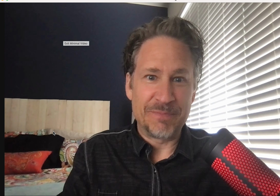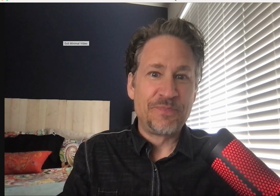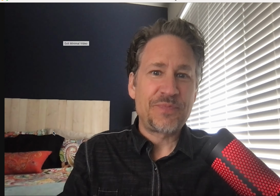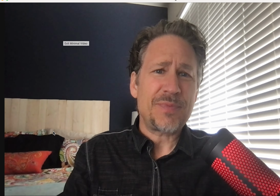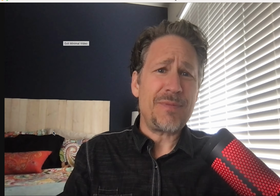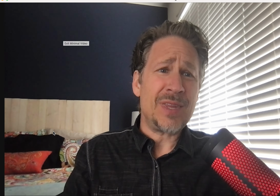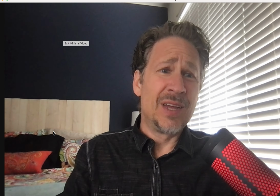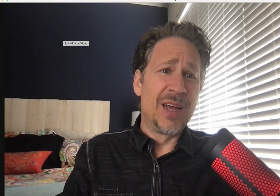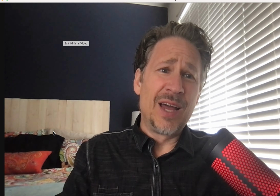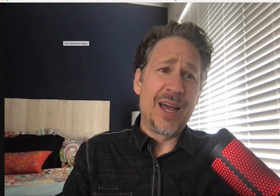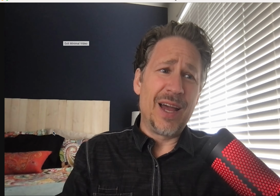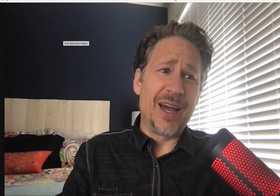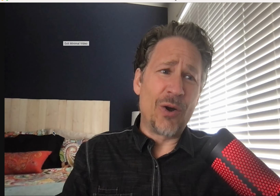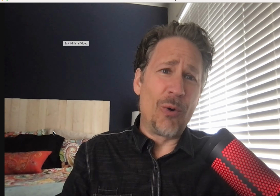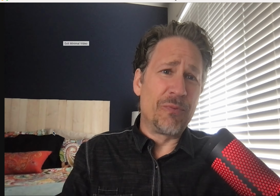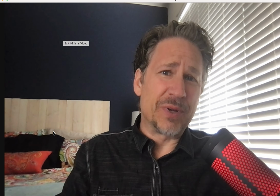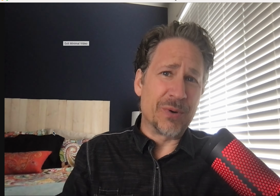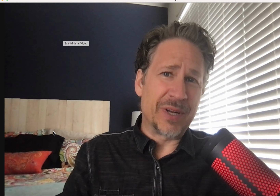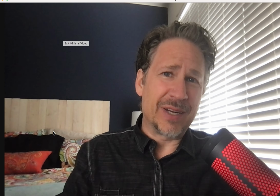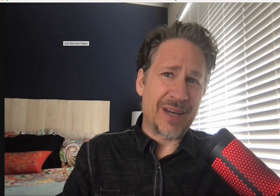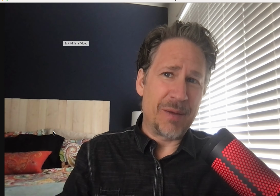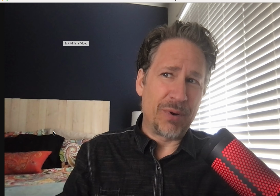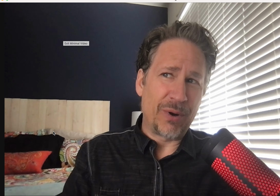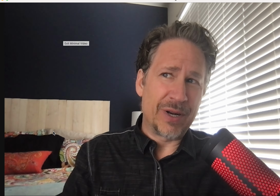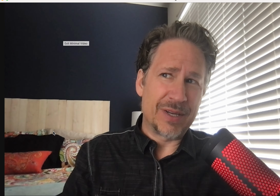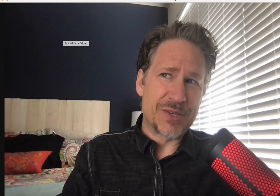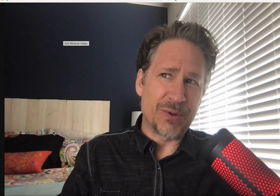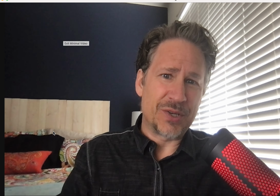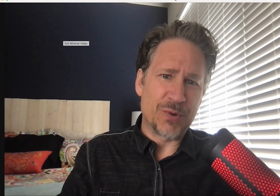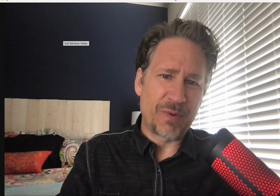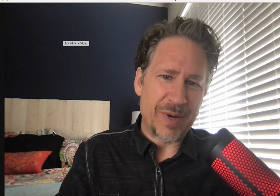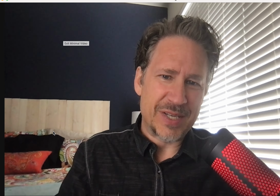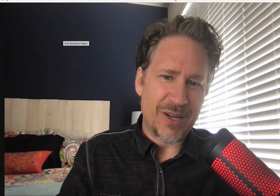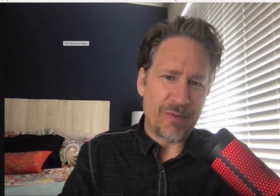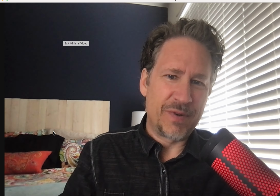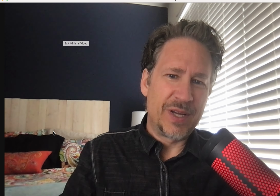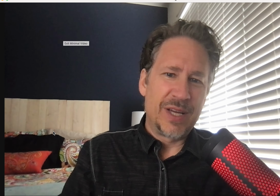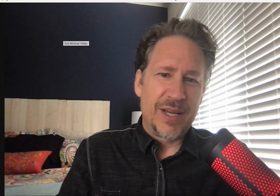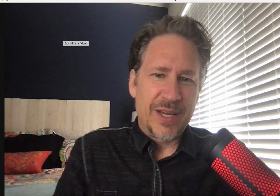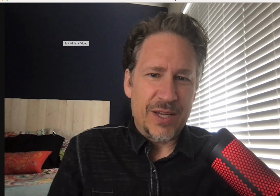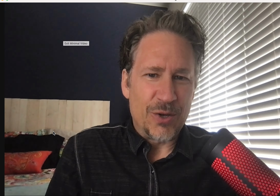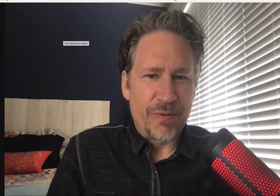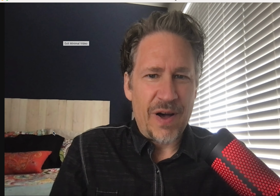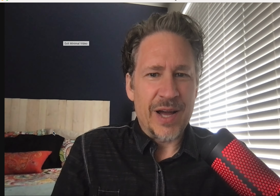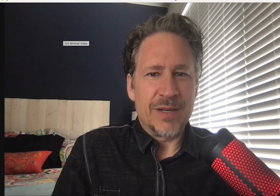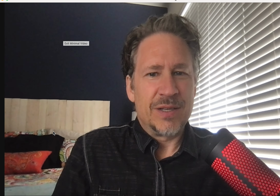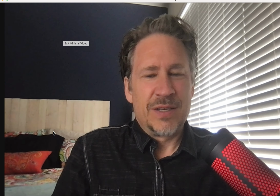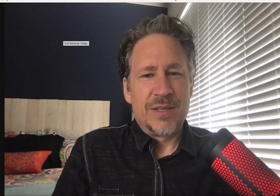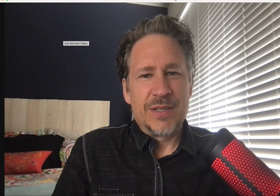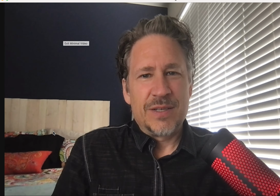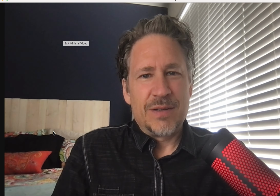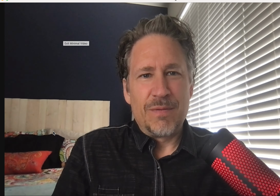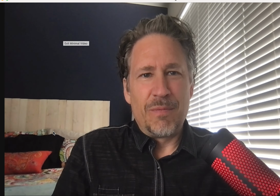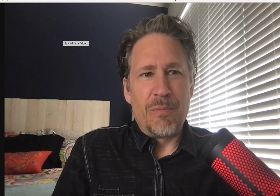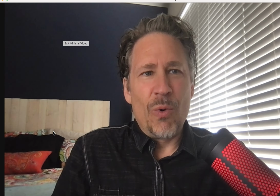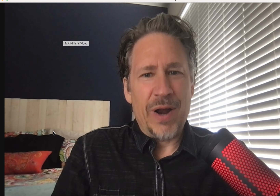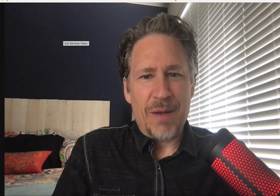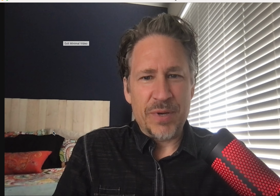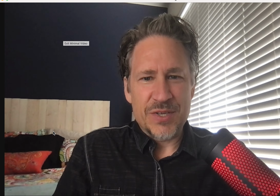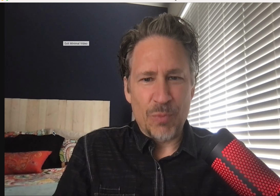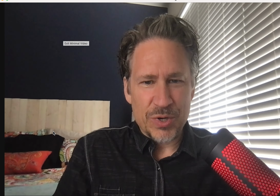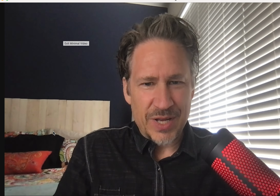doing. And hopefully during that time period, and it's certainly true for myself, you find